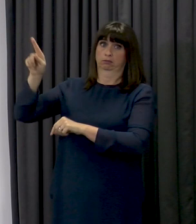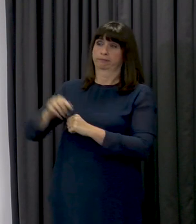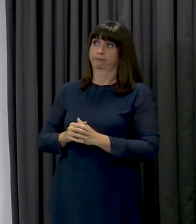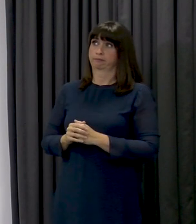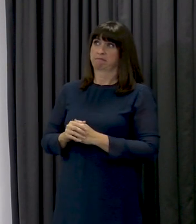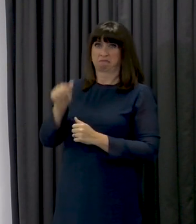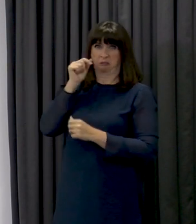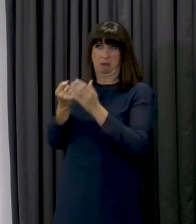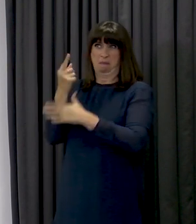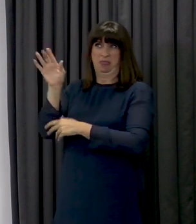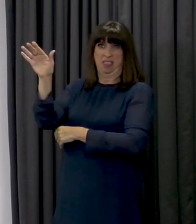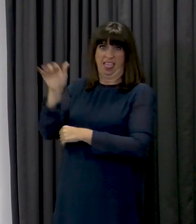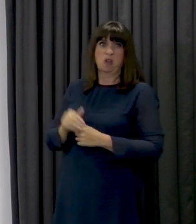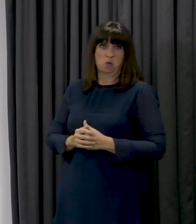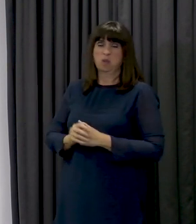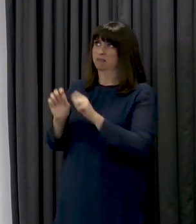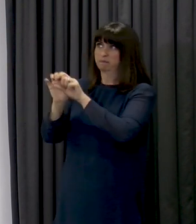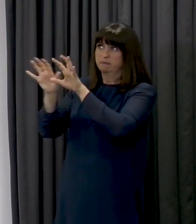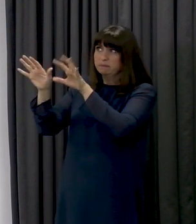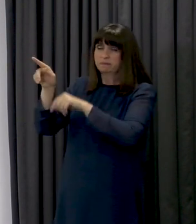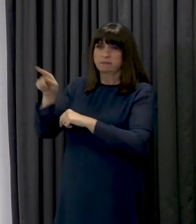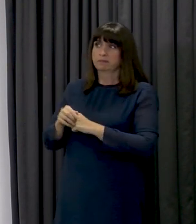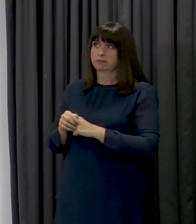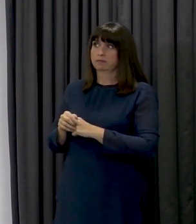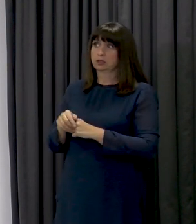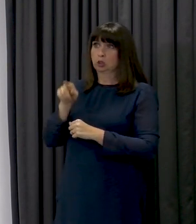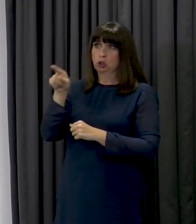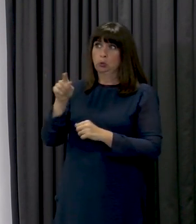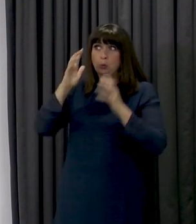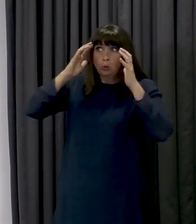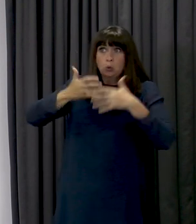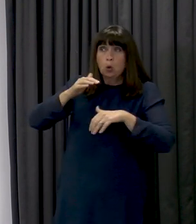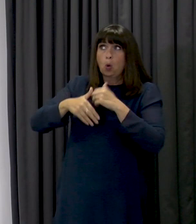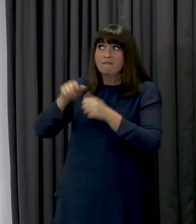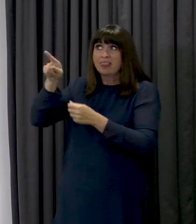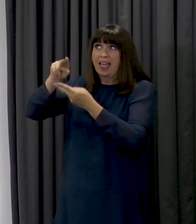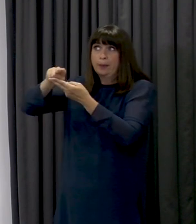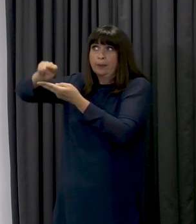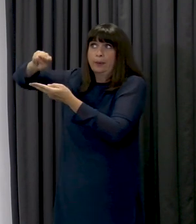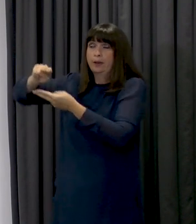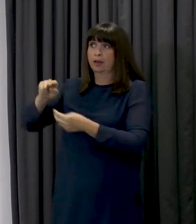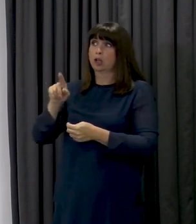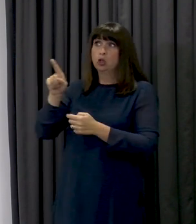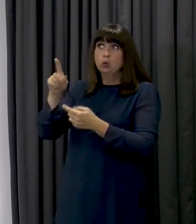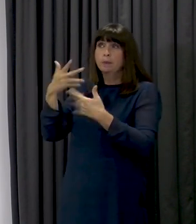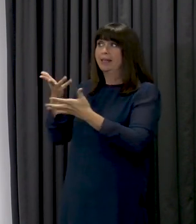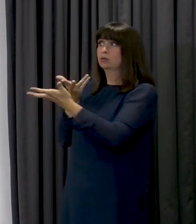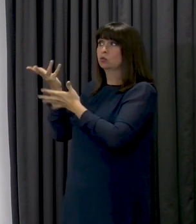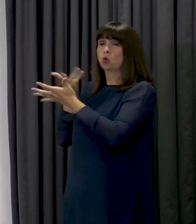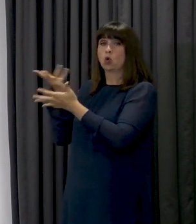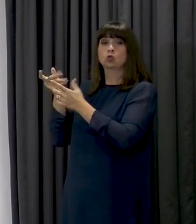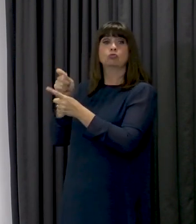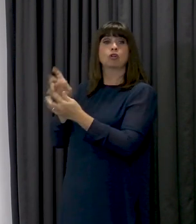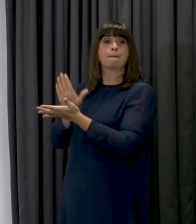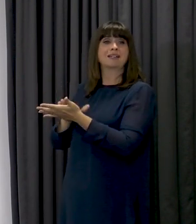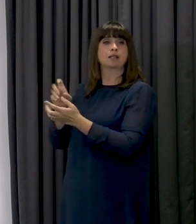your take on it, really, and whether you're particularly concerned about the rise in cases there? Can you tell us a little bit about your meeting with the Prime